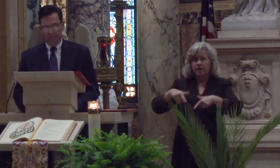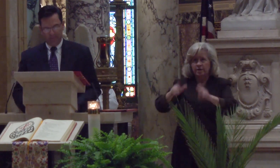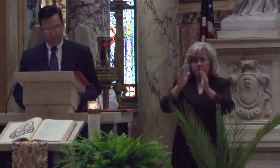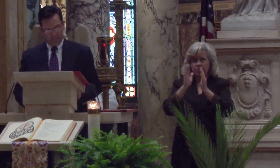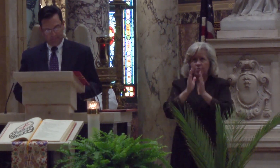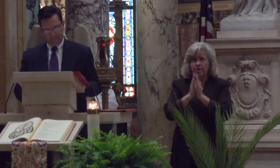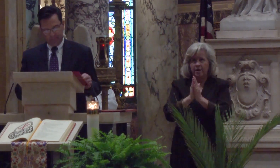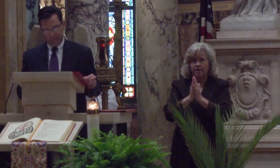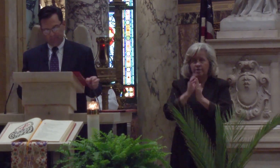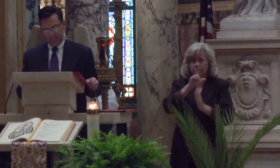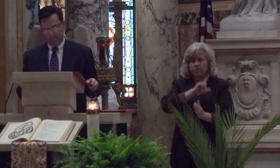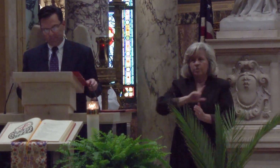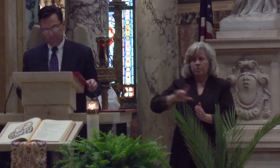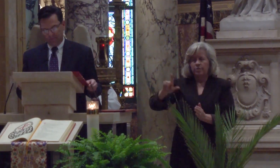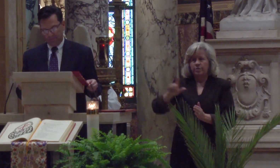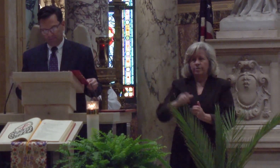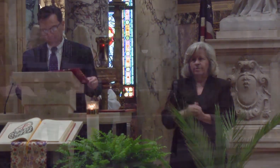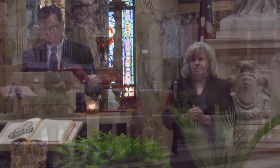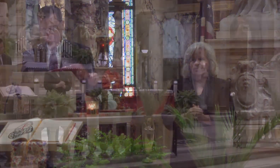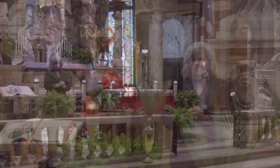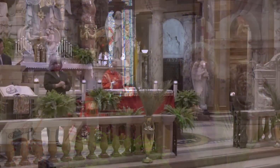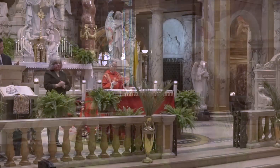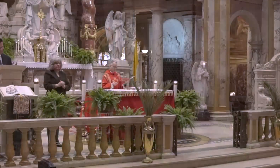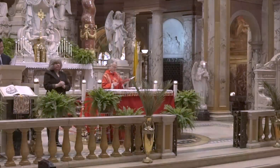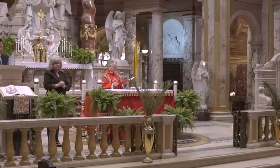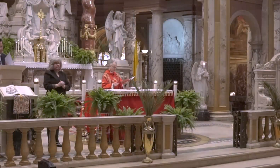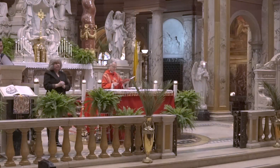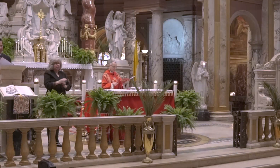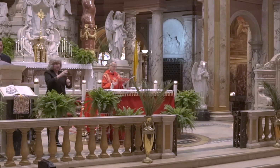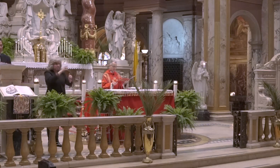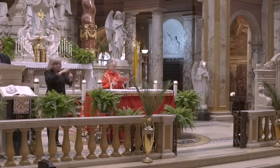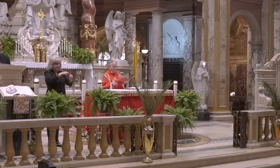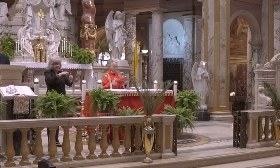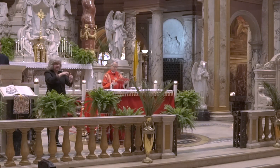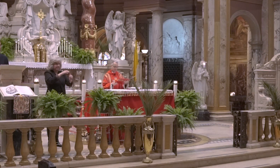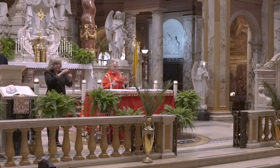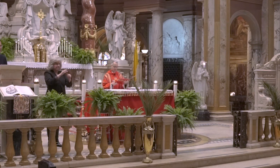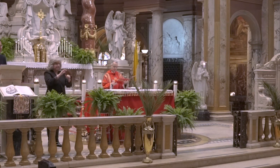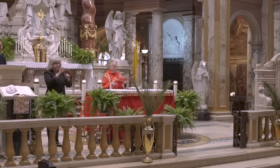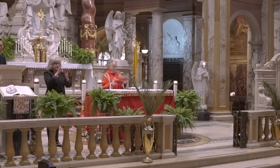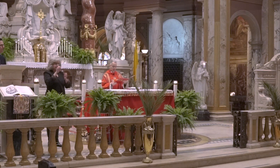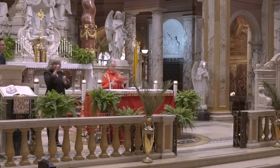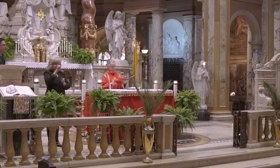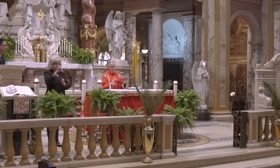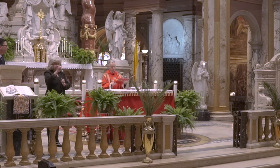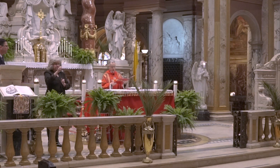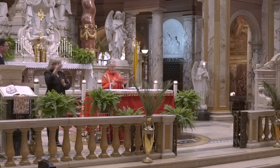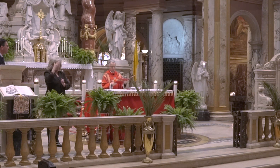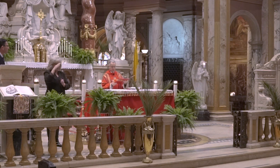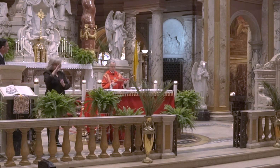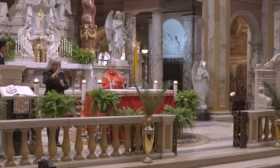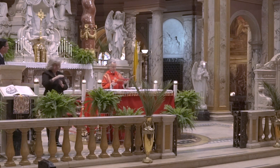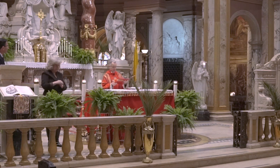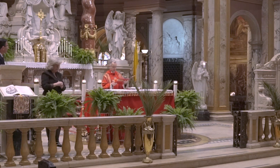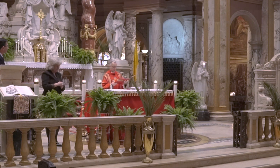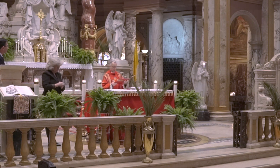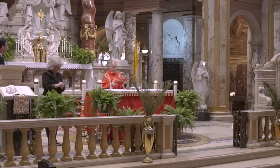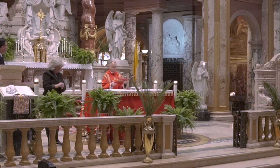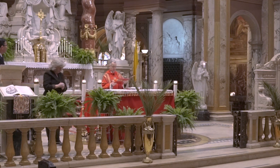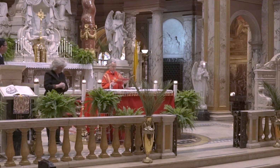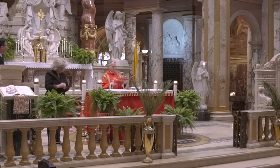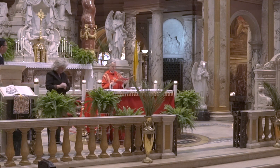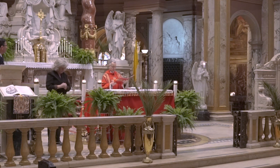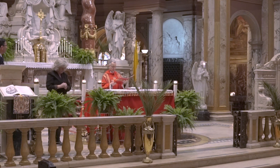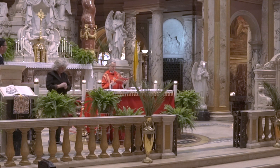Lord. Lord, hear our prayer. Almighty and eternal God, as we recall and give thanks for